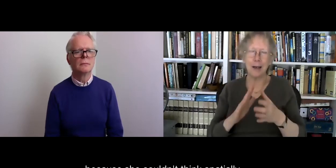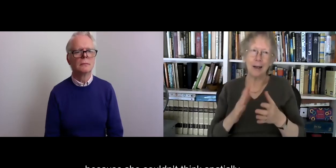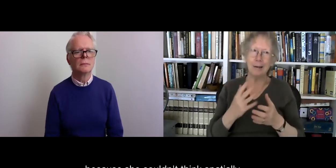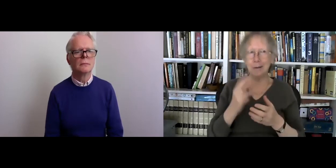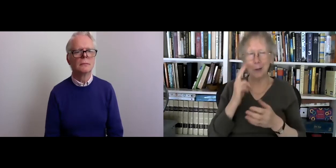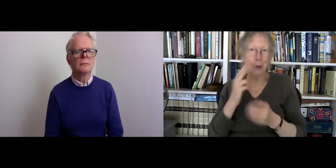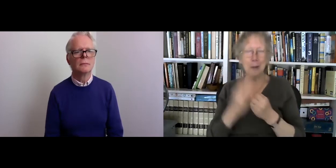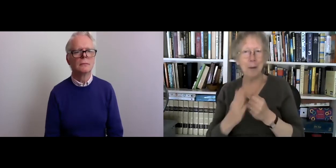spatially.